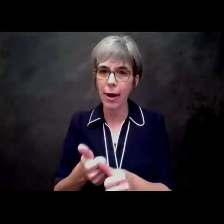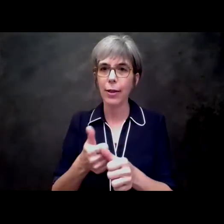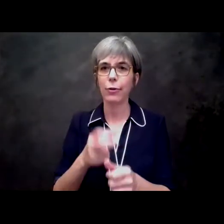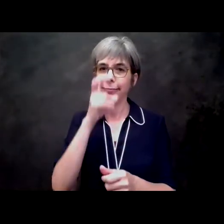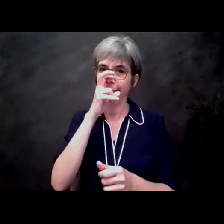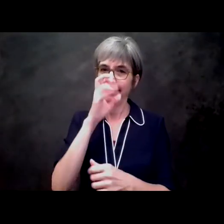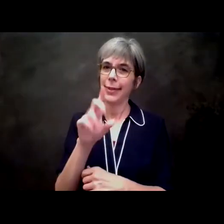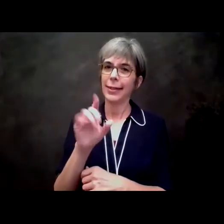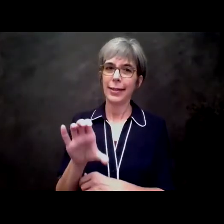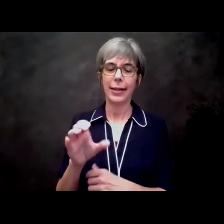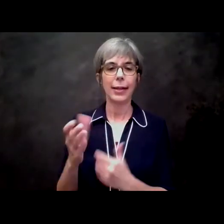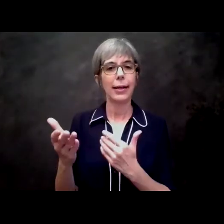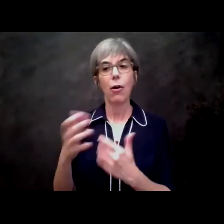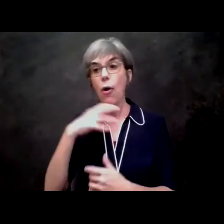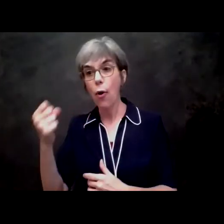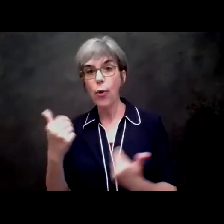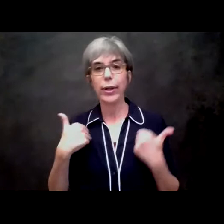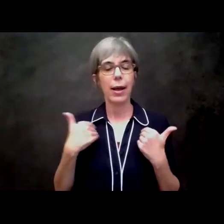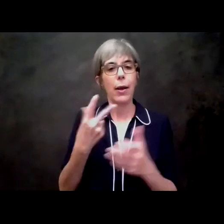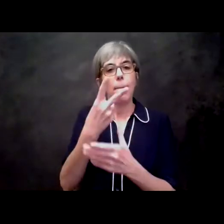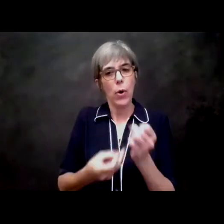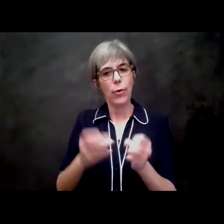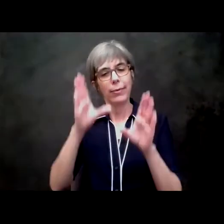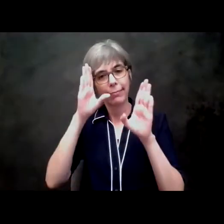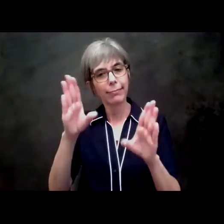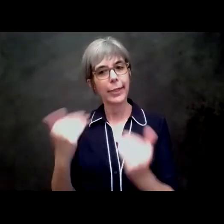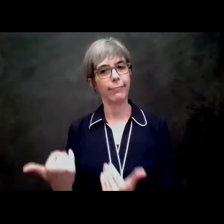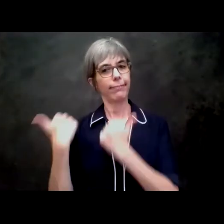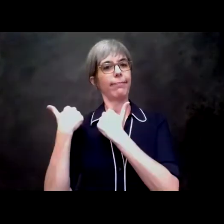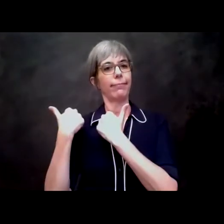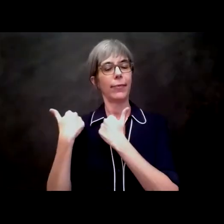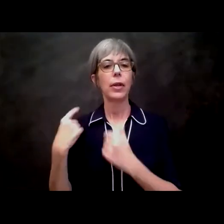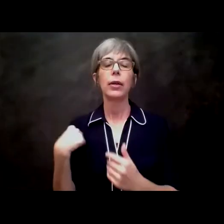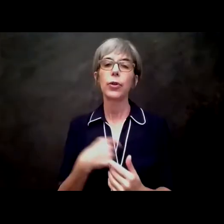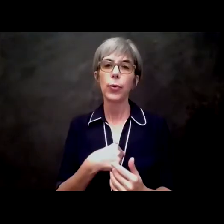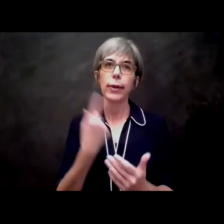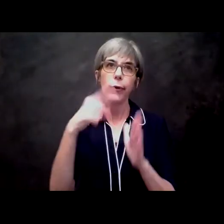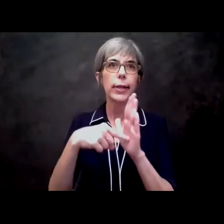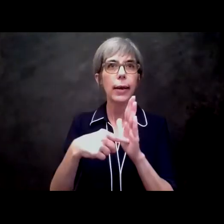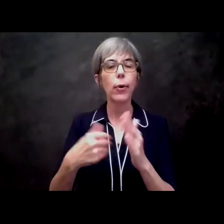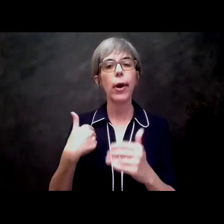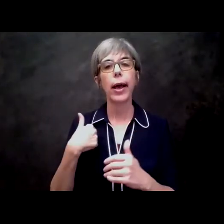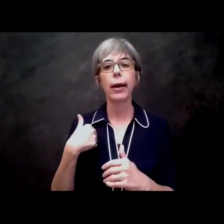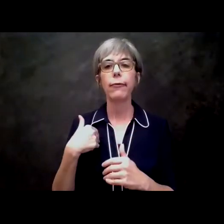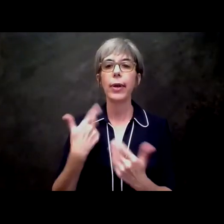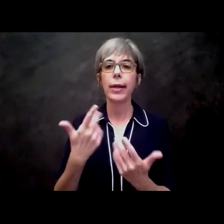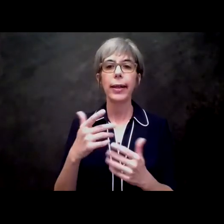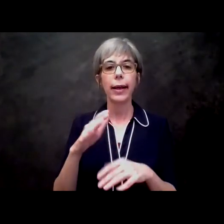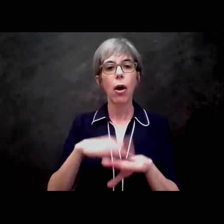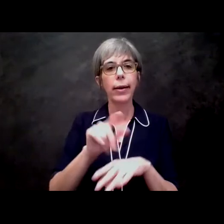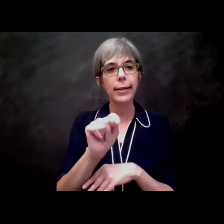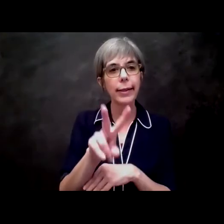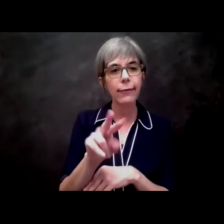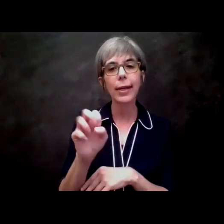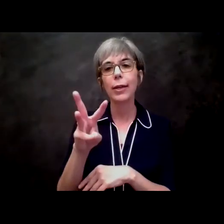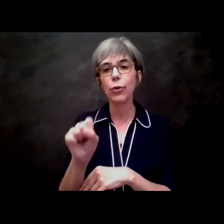younger and older audiences to pay attention. We've been trying to put out PSAs. We've been trying to use social